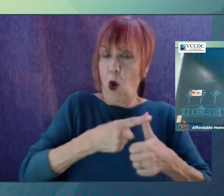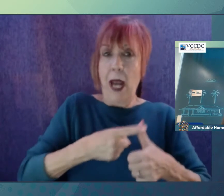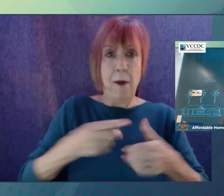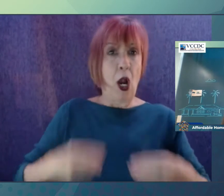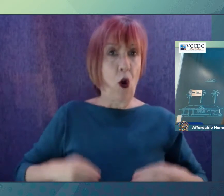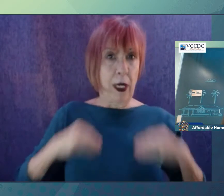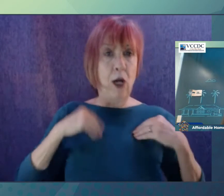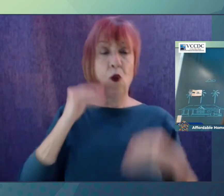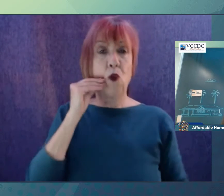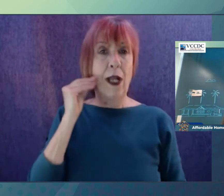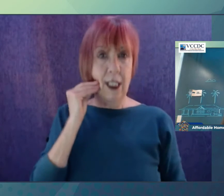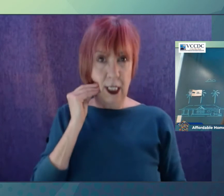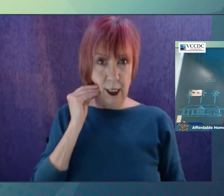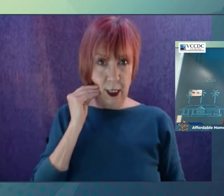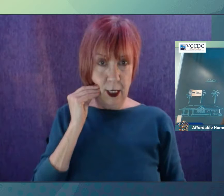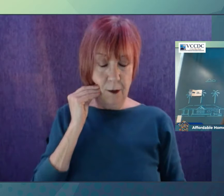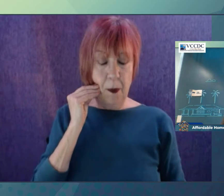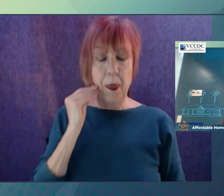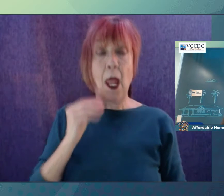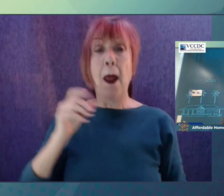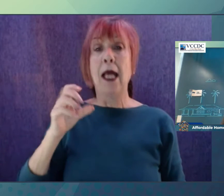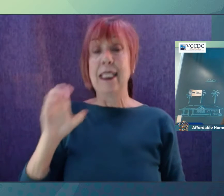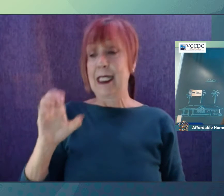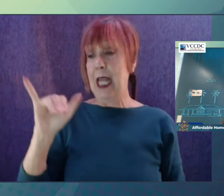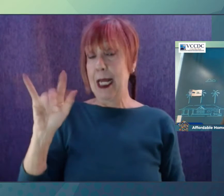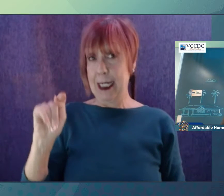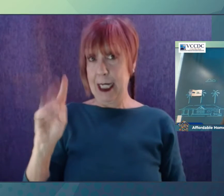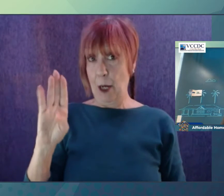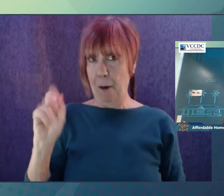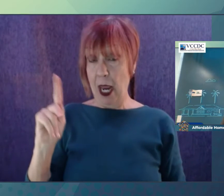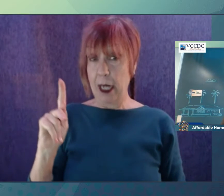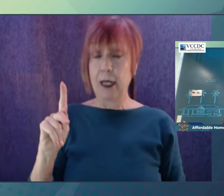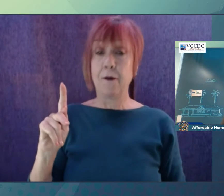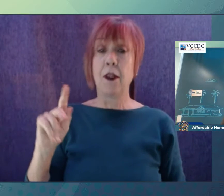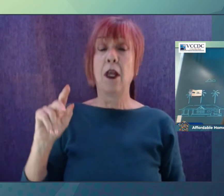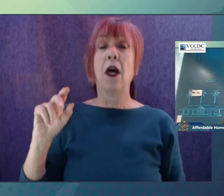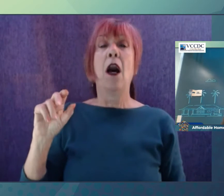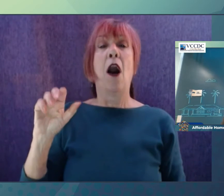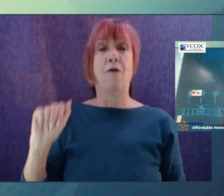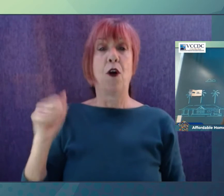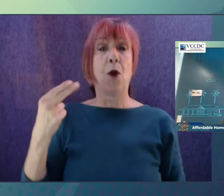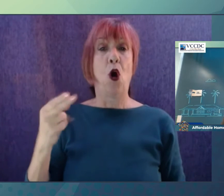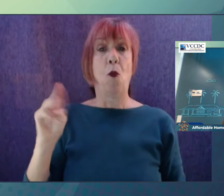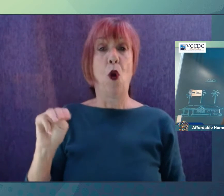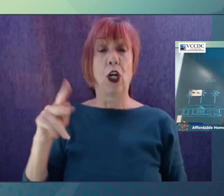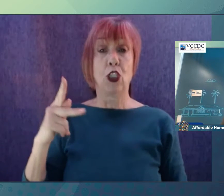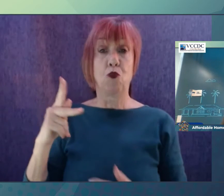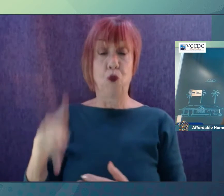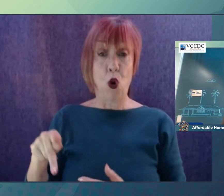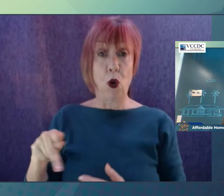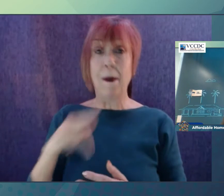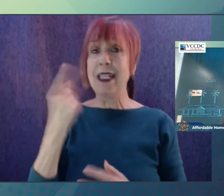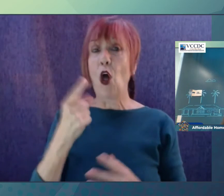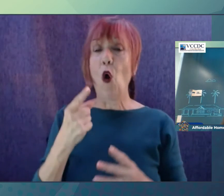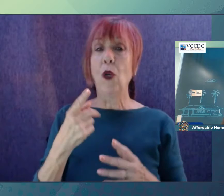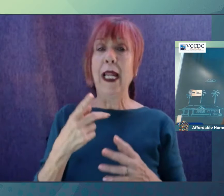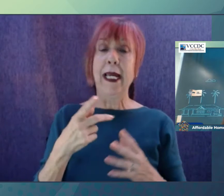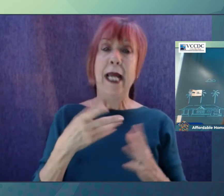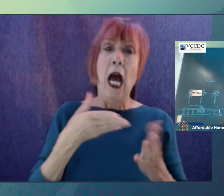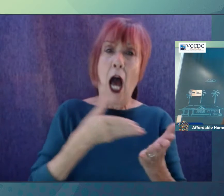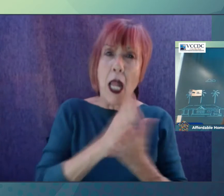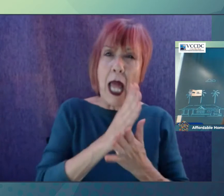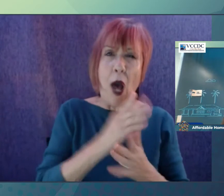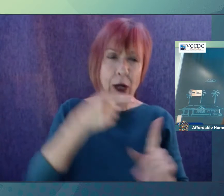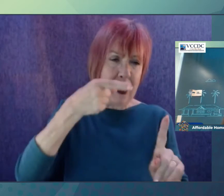closing. The CIT Bank Affordable Home Mortgage Program is only eligible in certain census tracts where there is